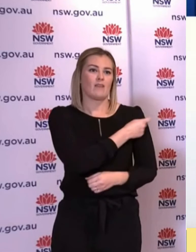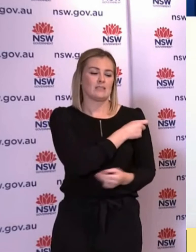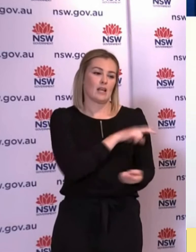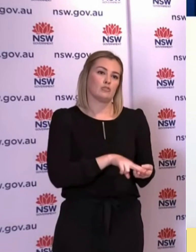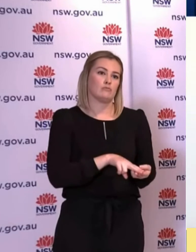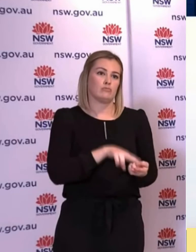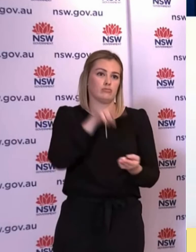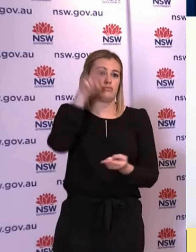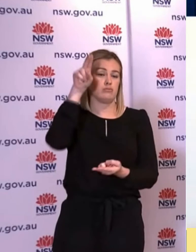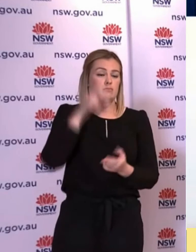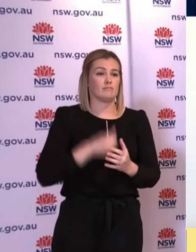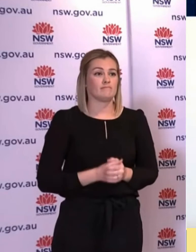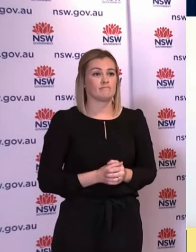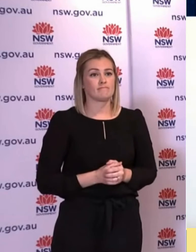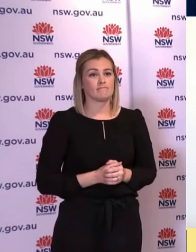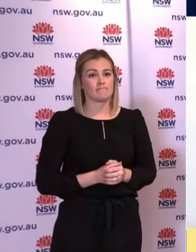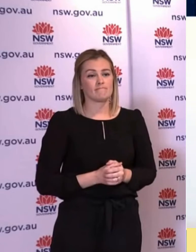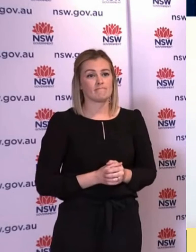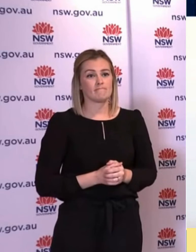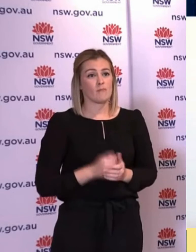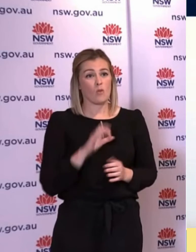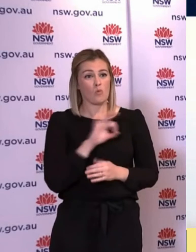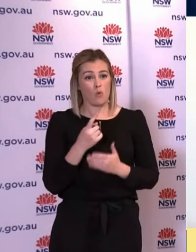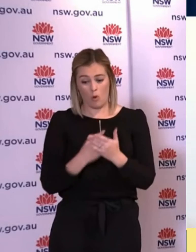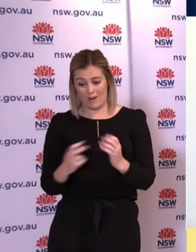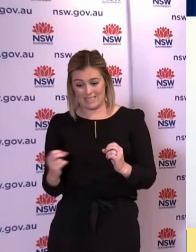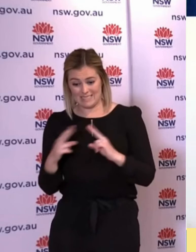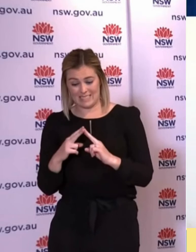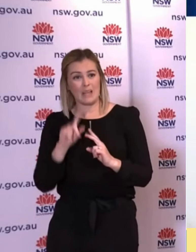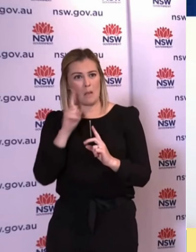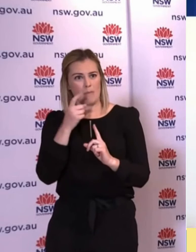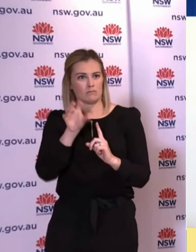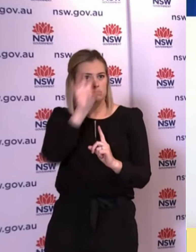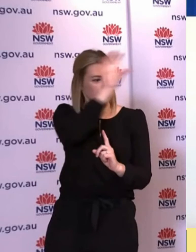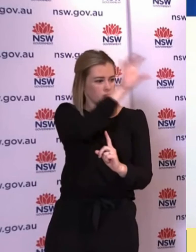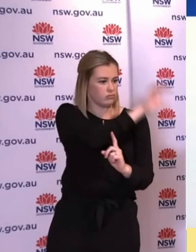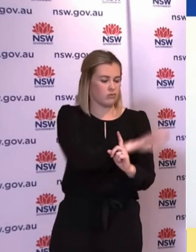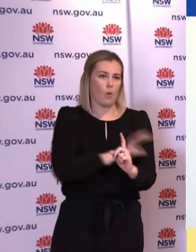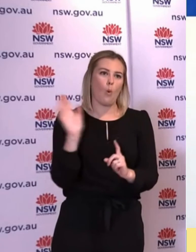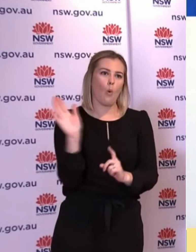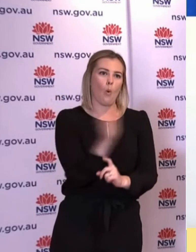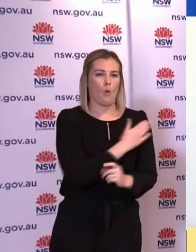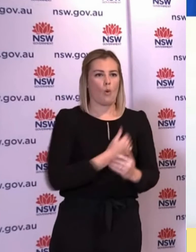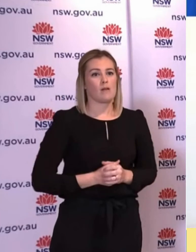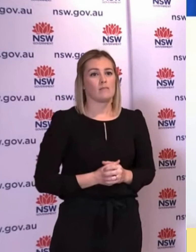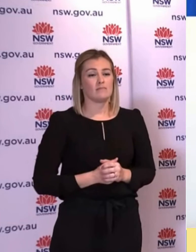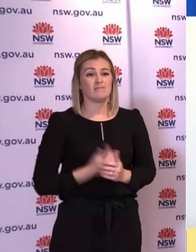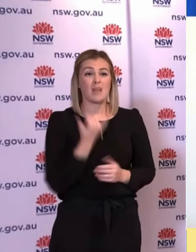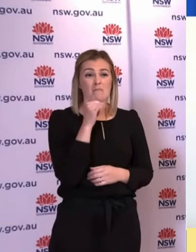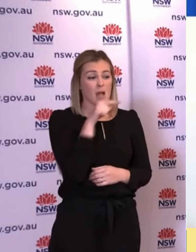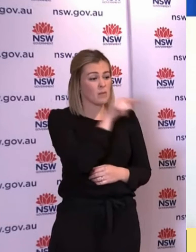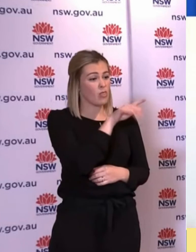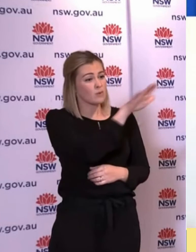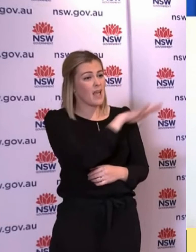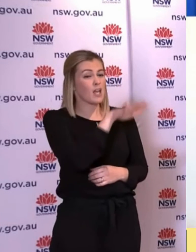those jurisdictions in Australia that perhaps have not had the exposure to the virus to any great